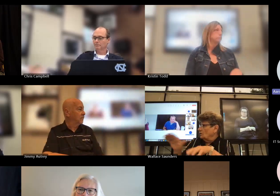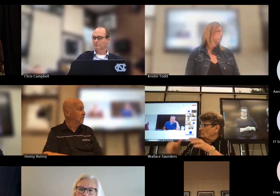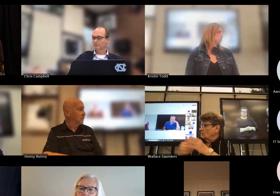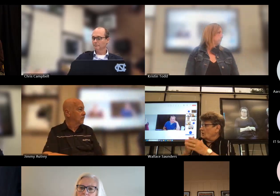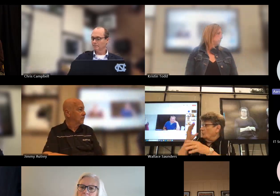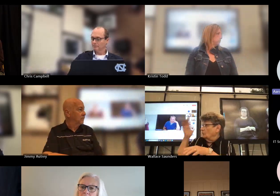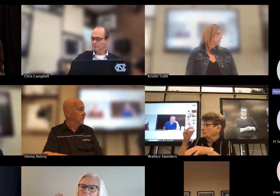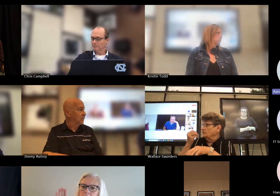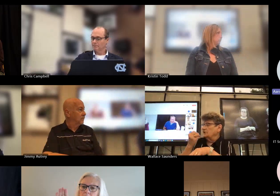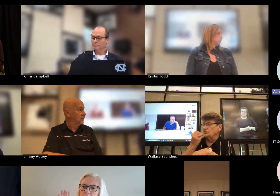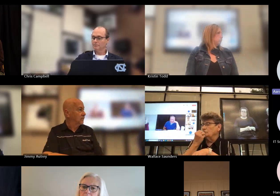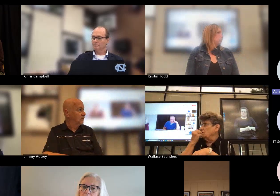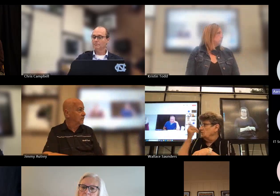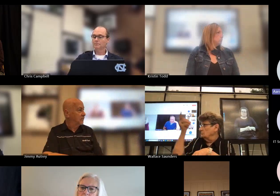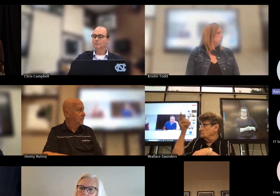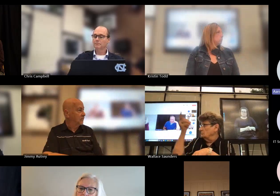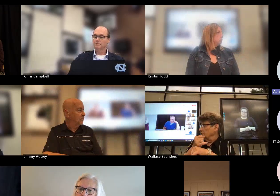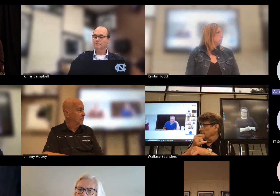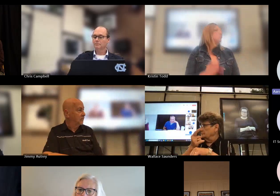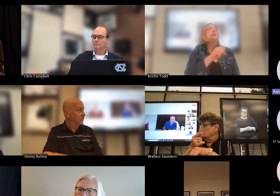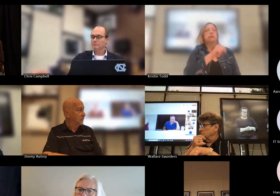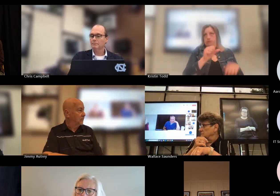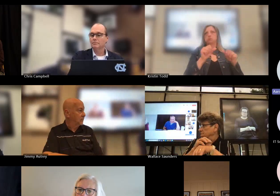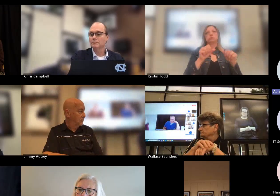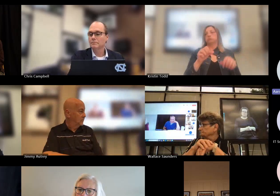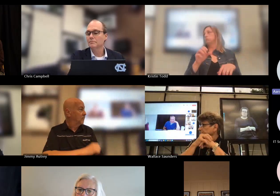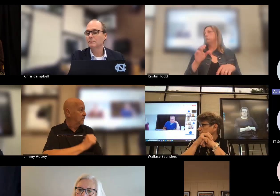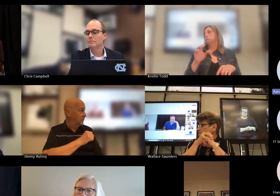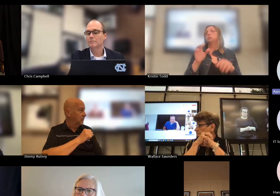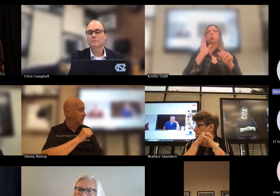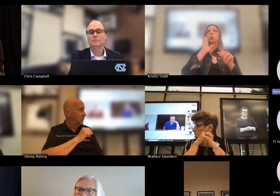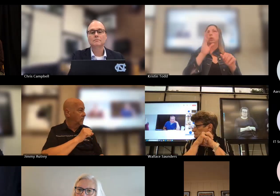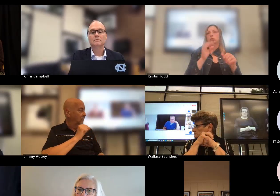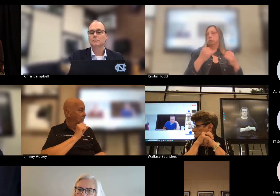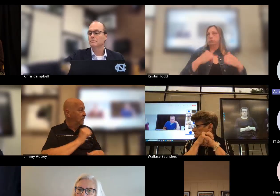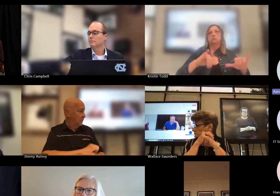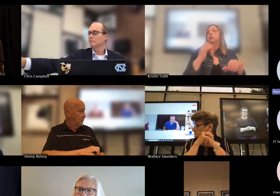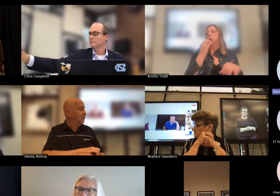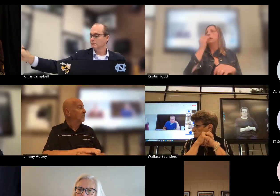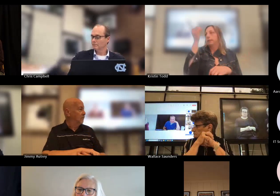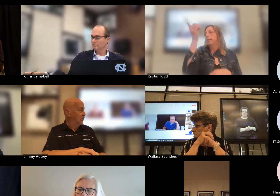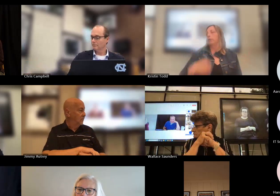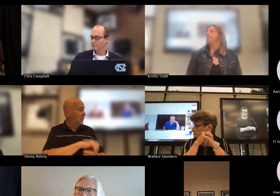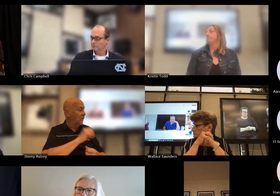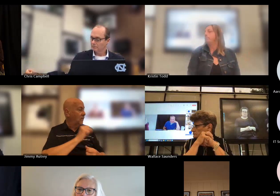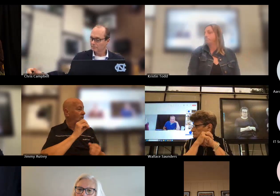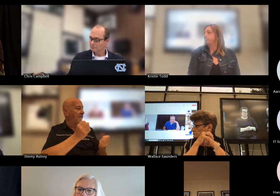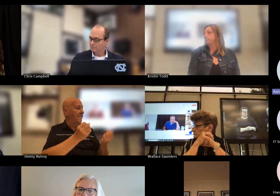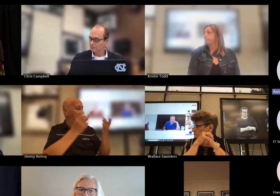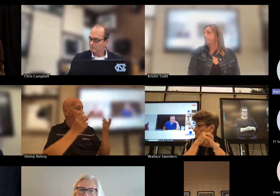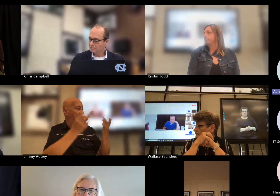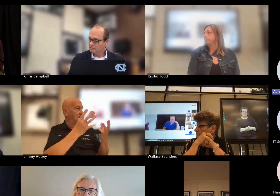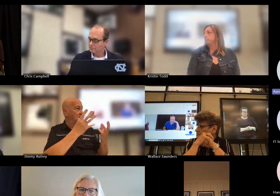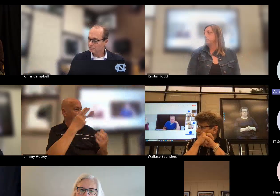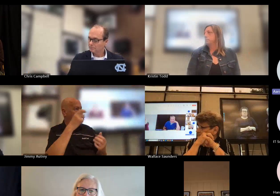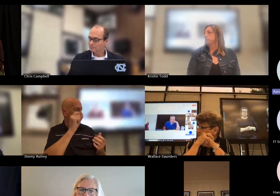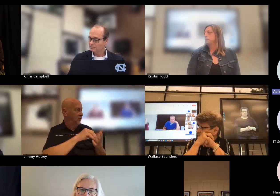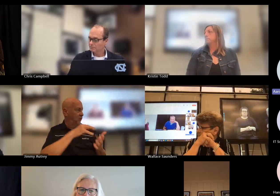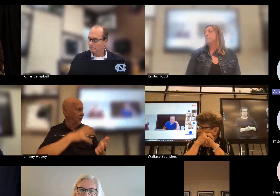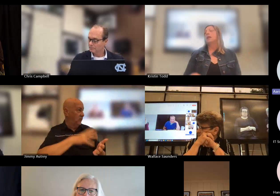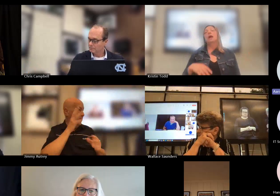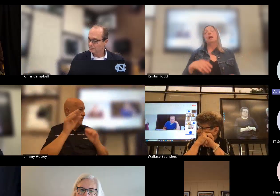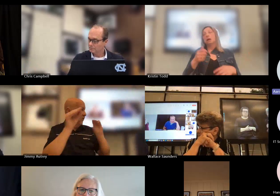students by a locked door. And they will continue to eat in the cafeteria in main building, right? Yes, they're not using